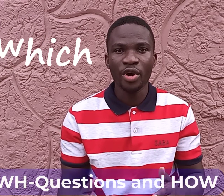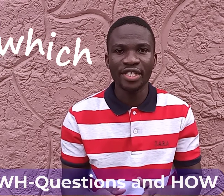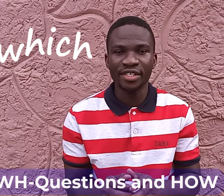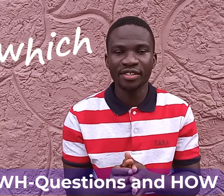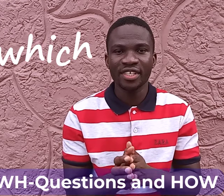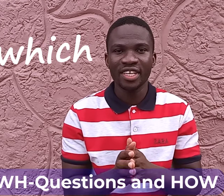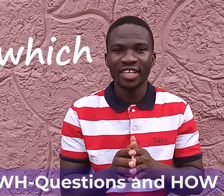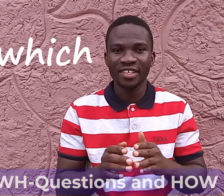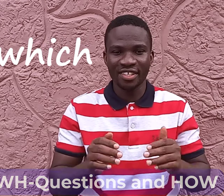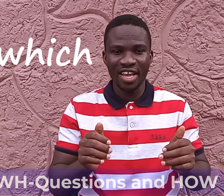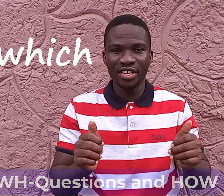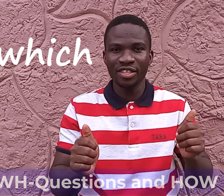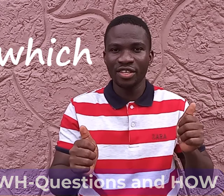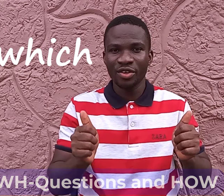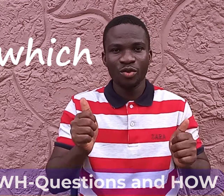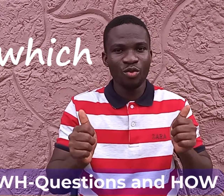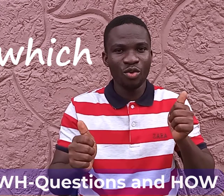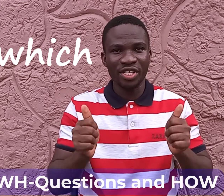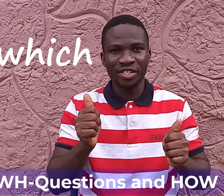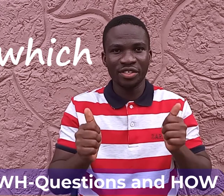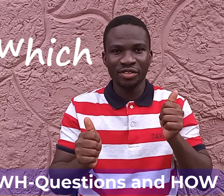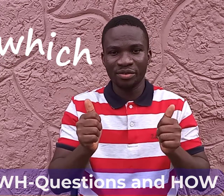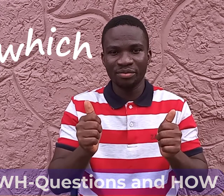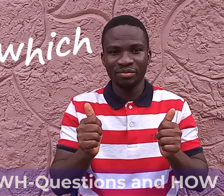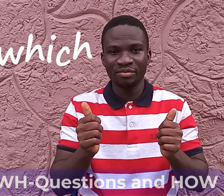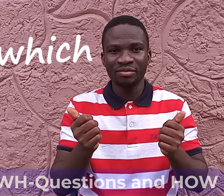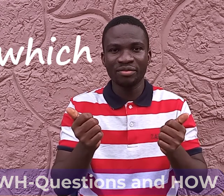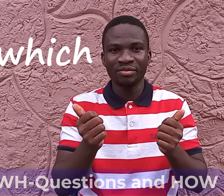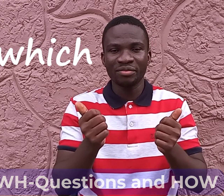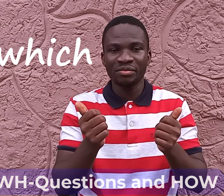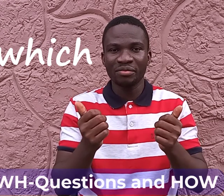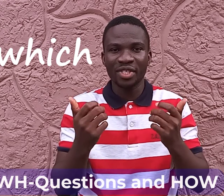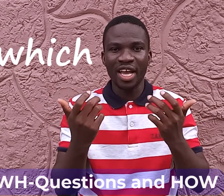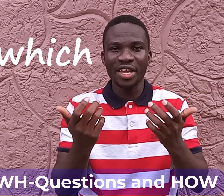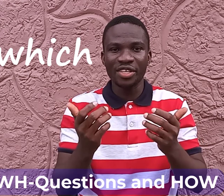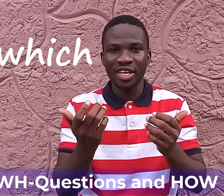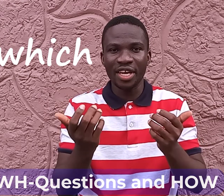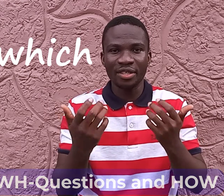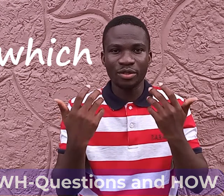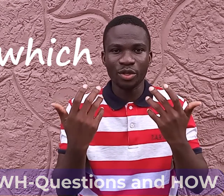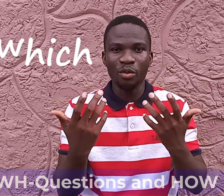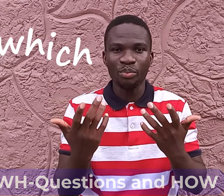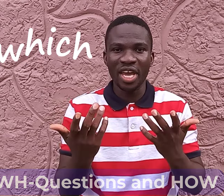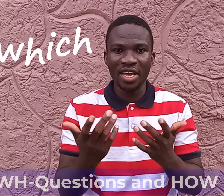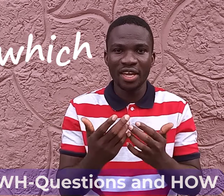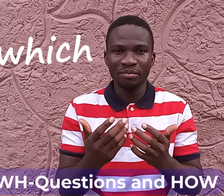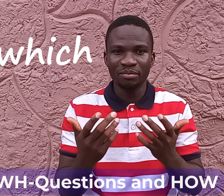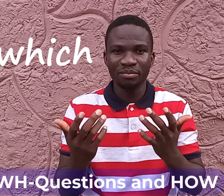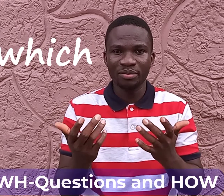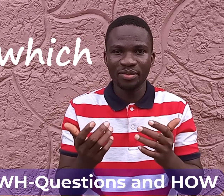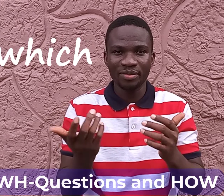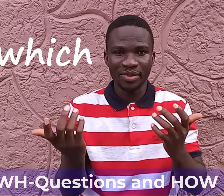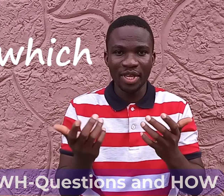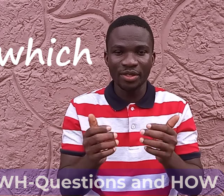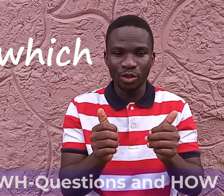Which? It's signed. Which? The idea is compare things. So you